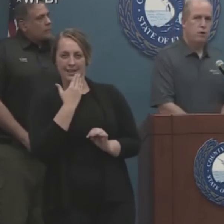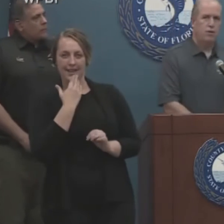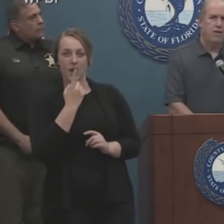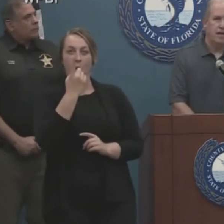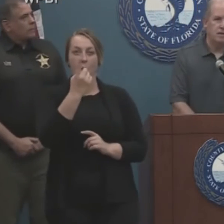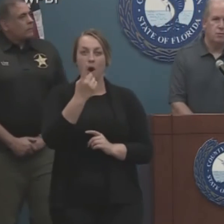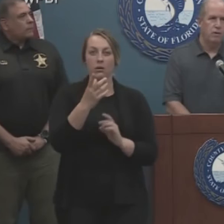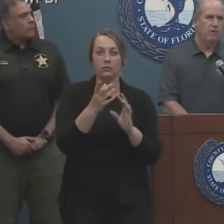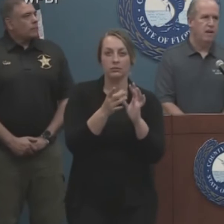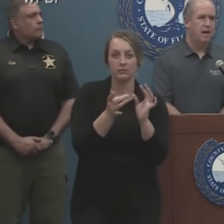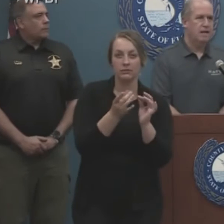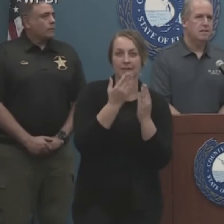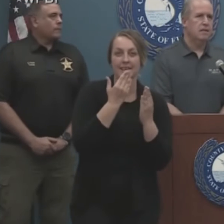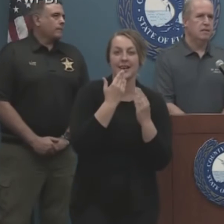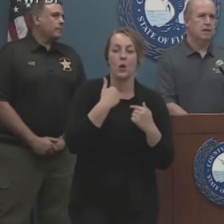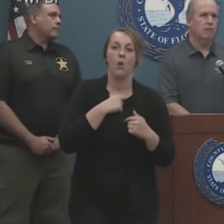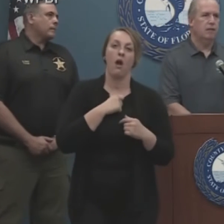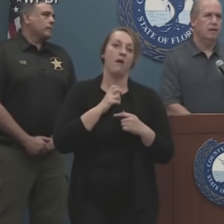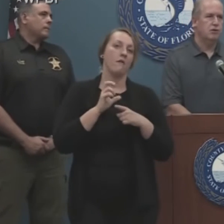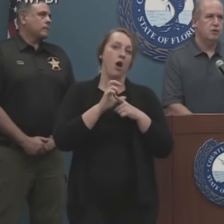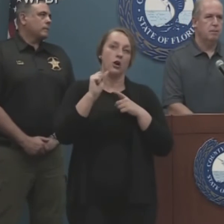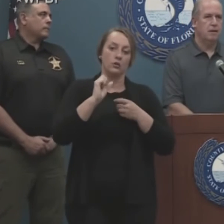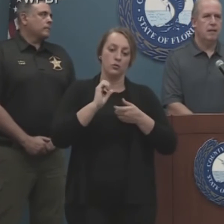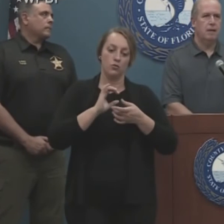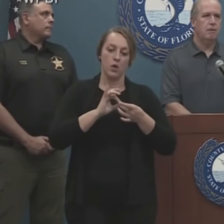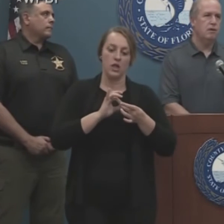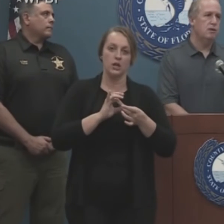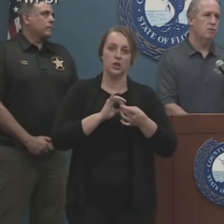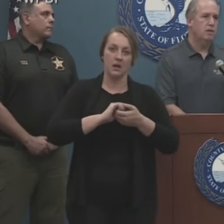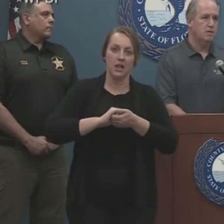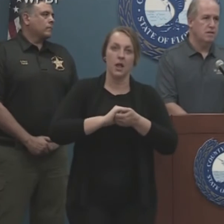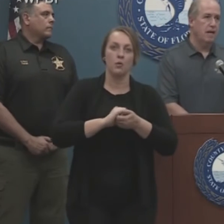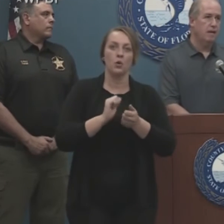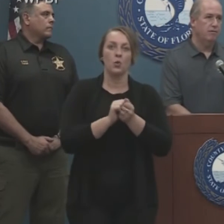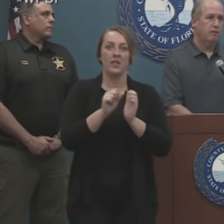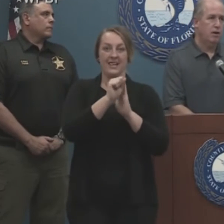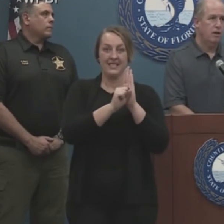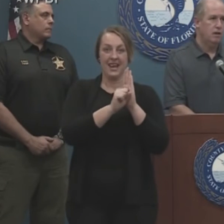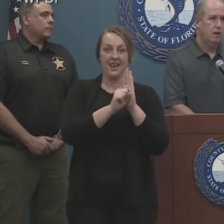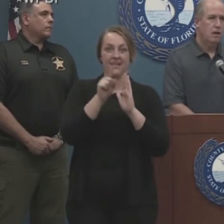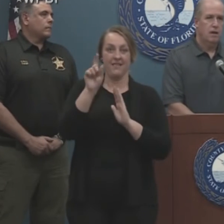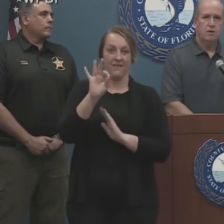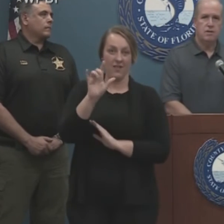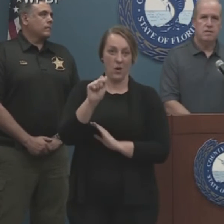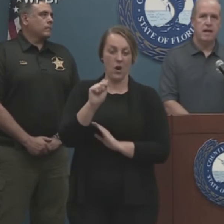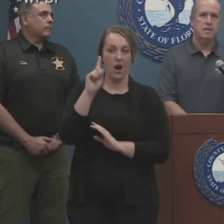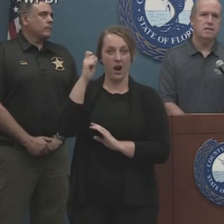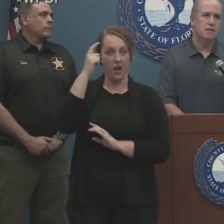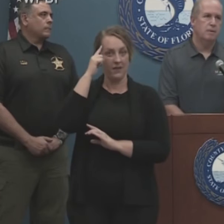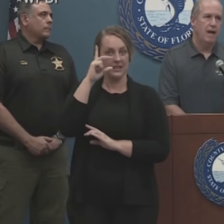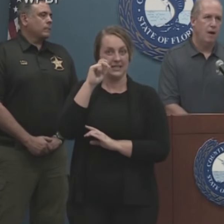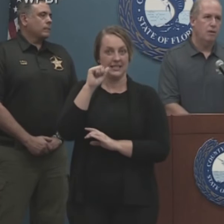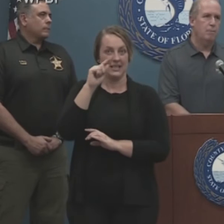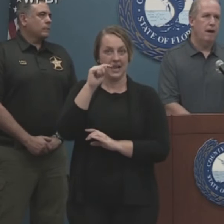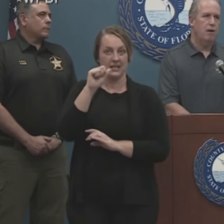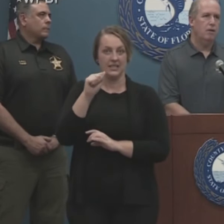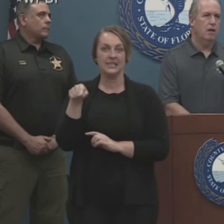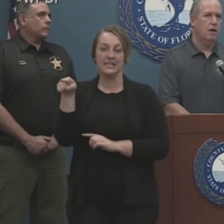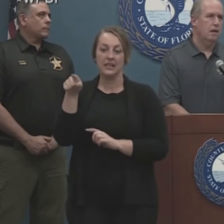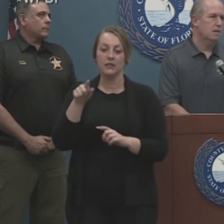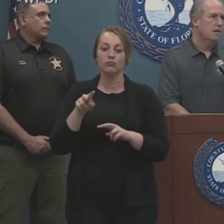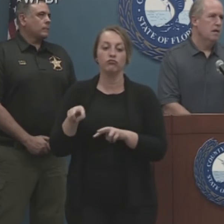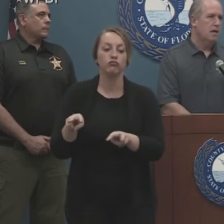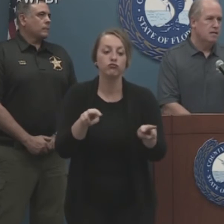One more note of thanks. We've had an excellent relationship and collaboration with the state of Florida. Governor DeSantis has been out and